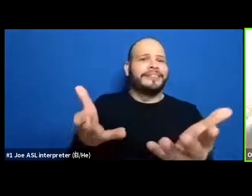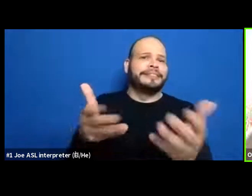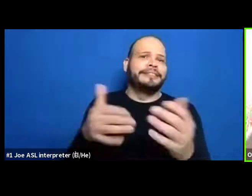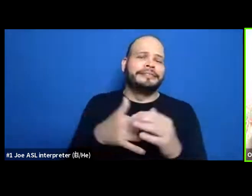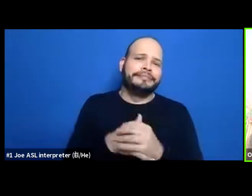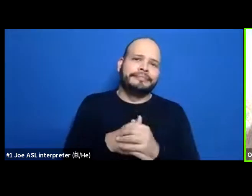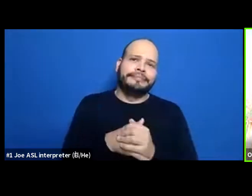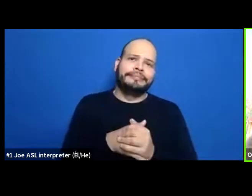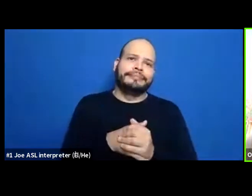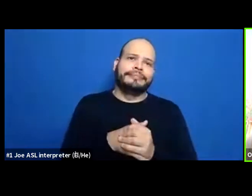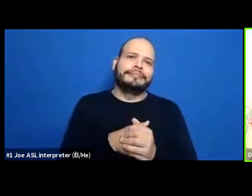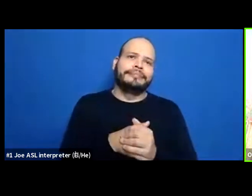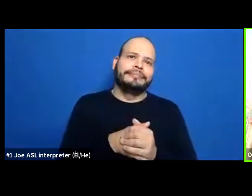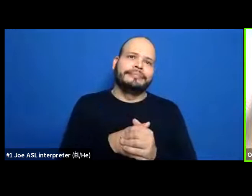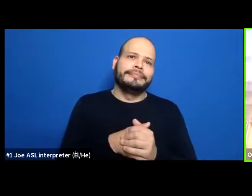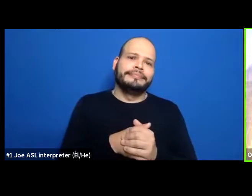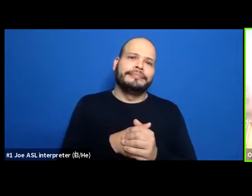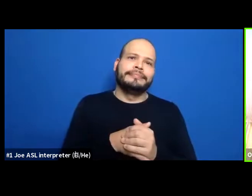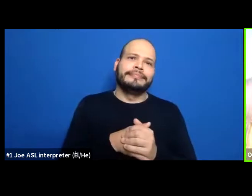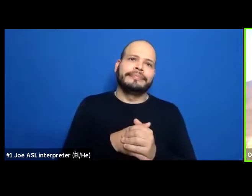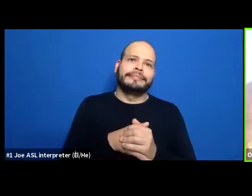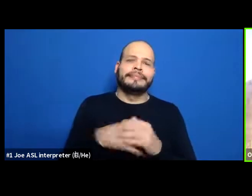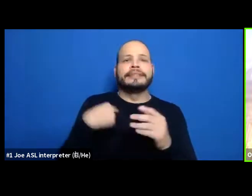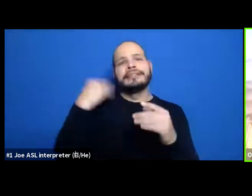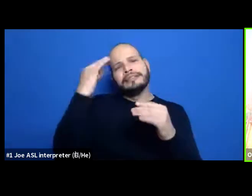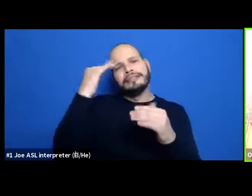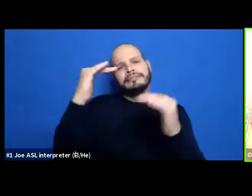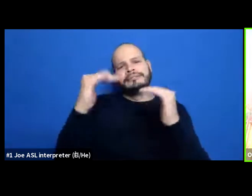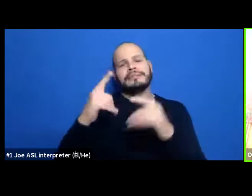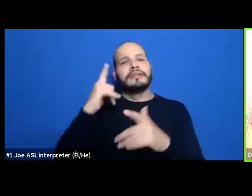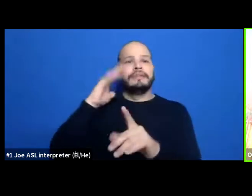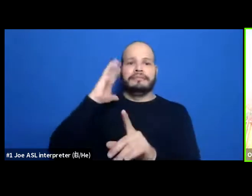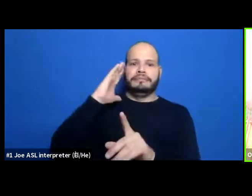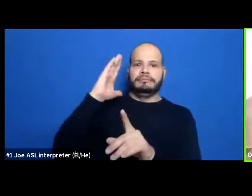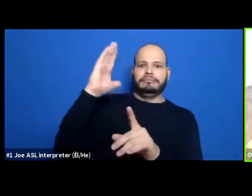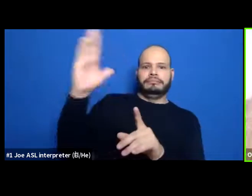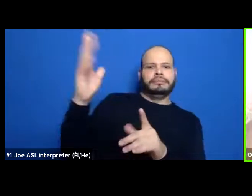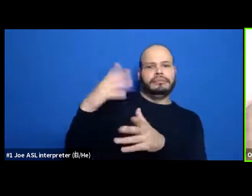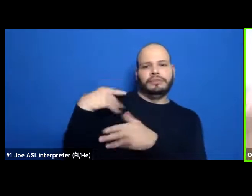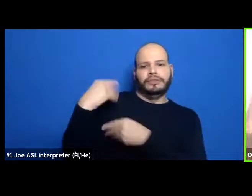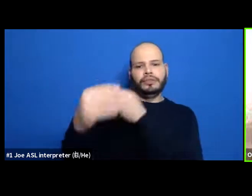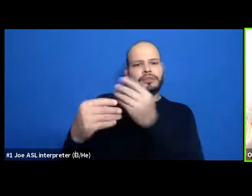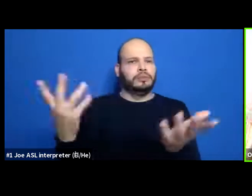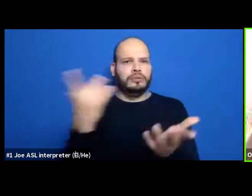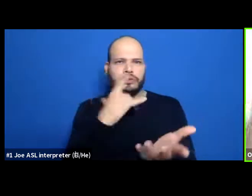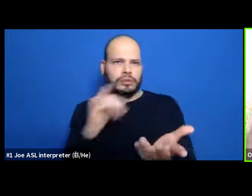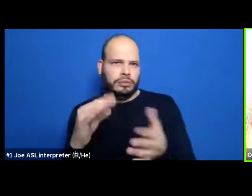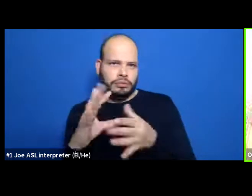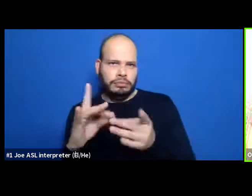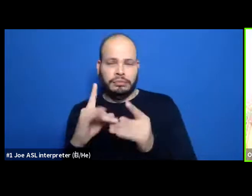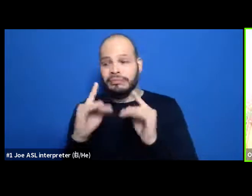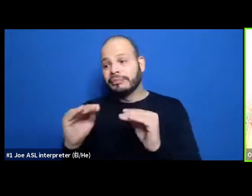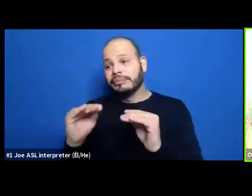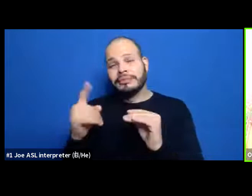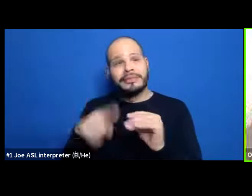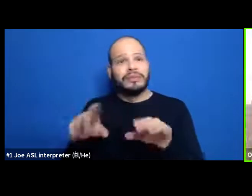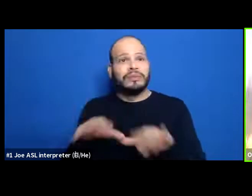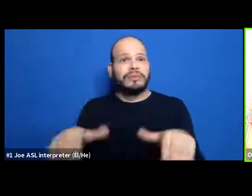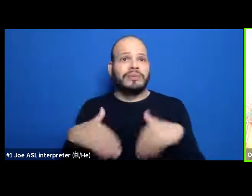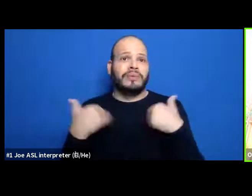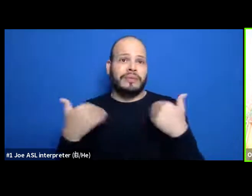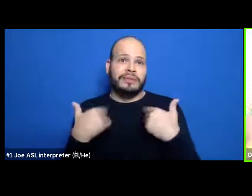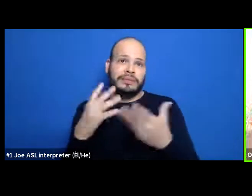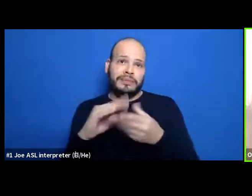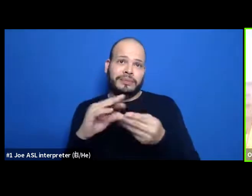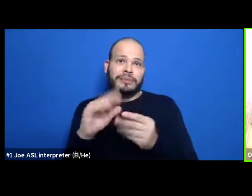we orienting our young people to be in connection with the future, to imagine the consequences of their actions today and how